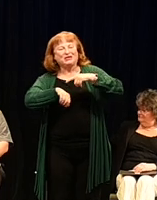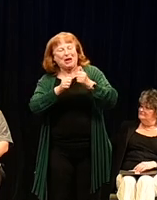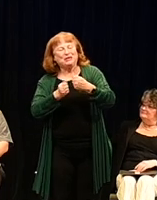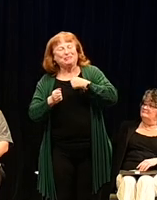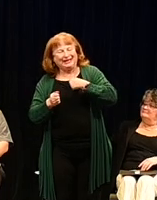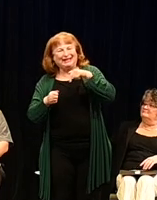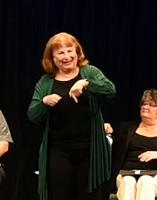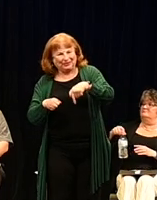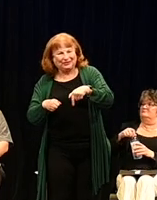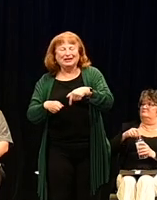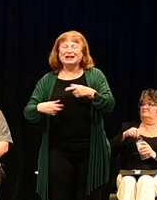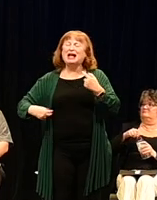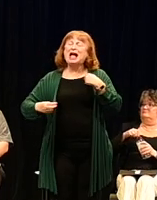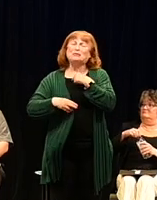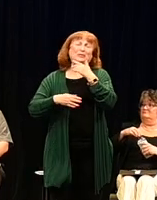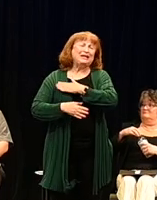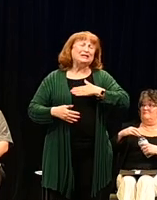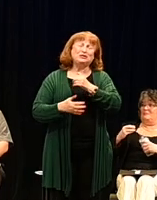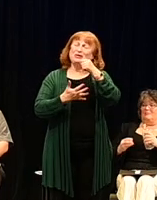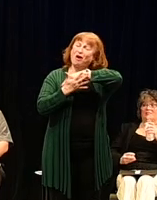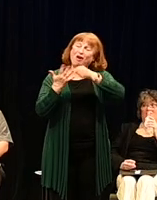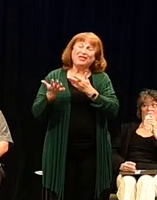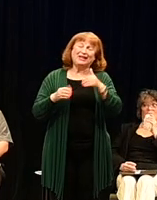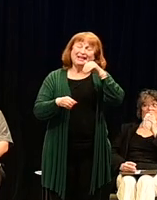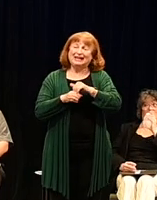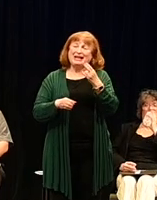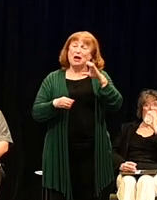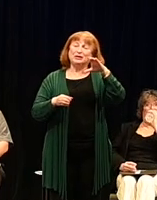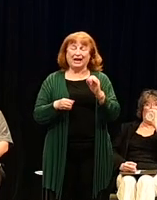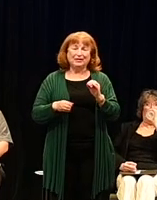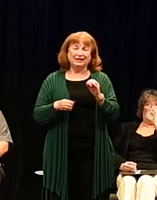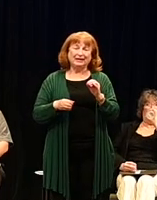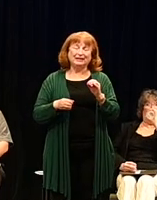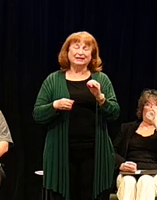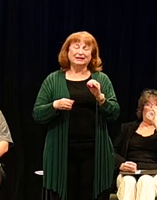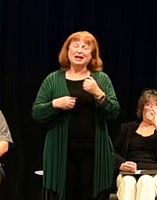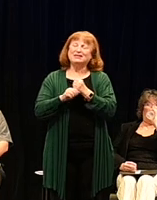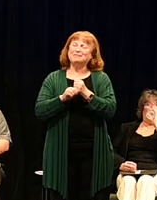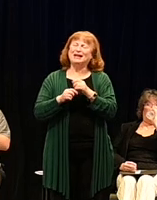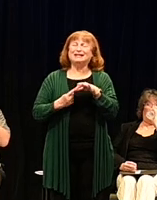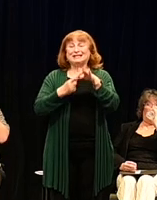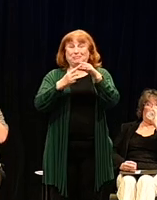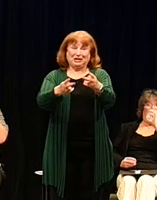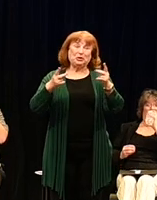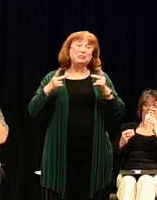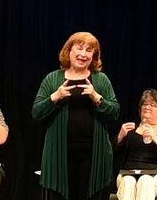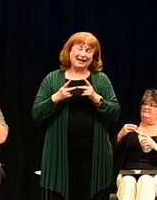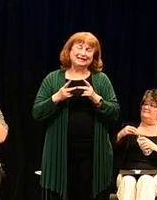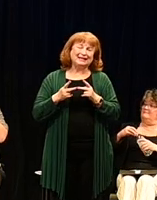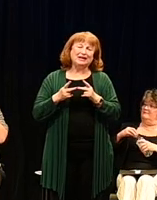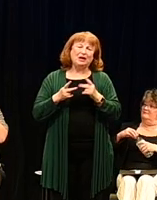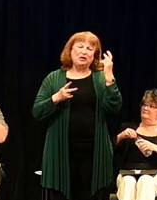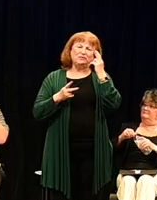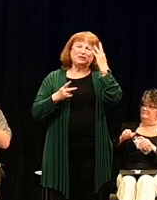I. And we enjoyed all of the things about Howard County that make it such a special place, and it's the reason why